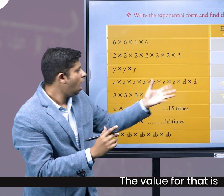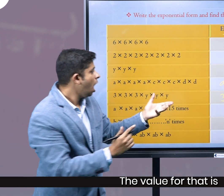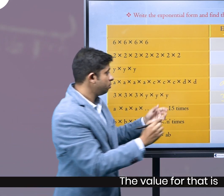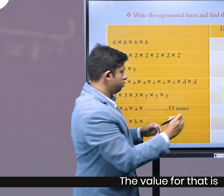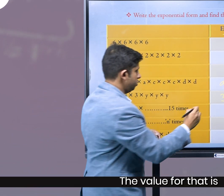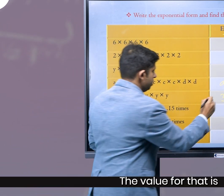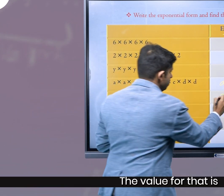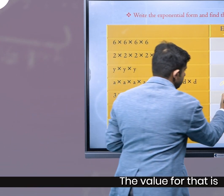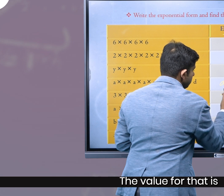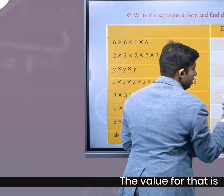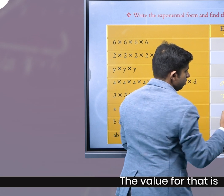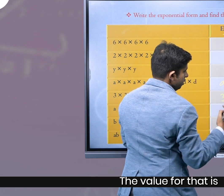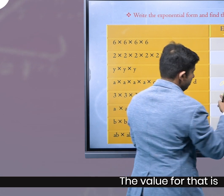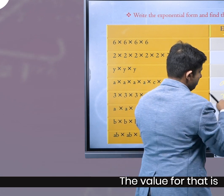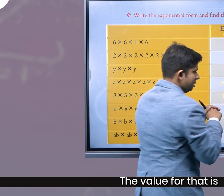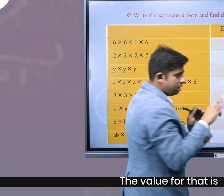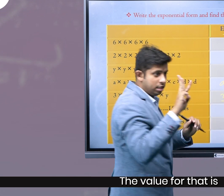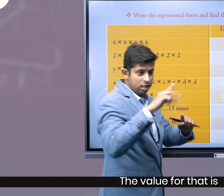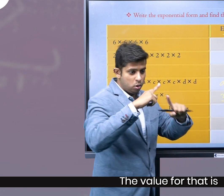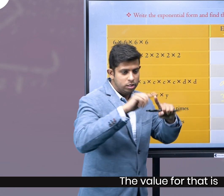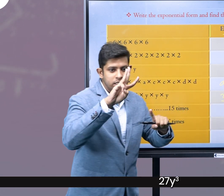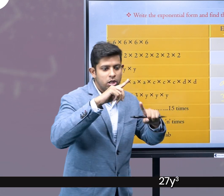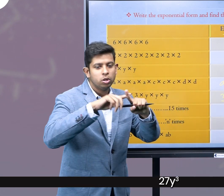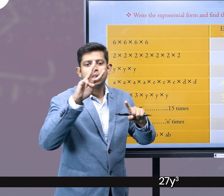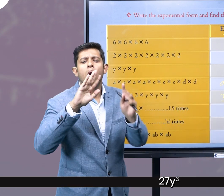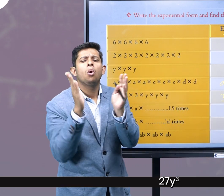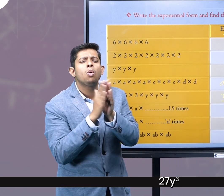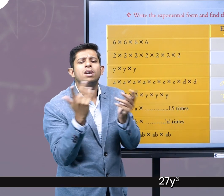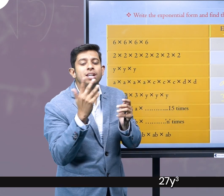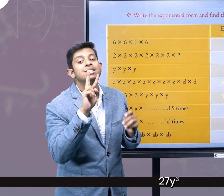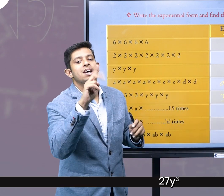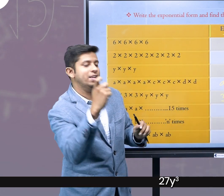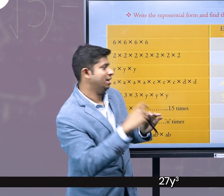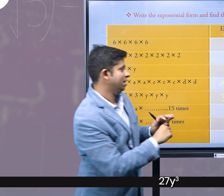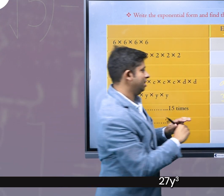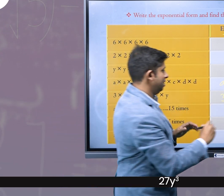The value for that is 3 cube is 27